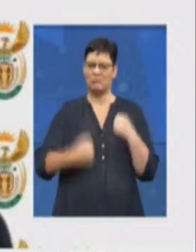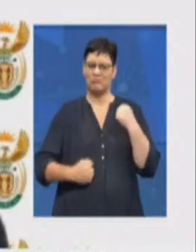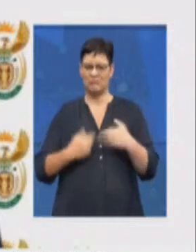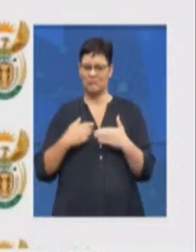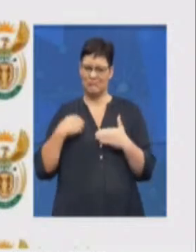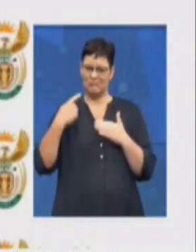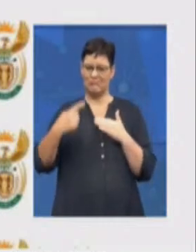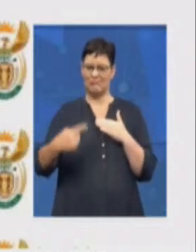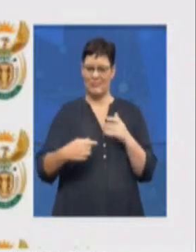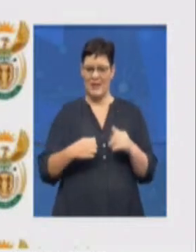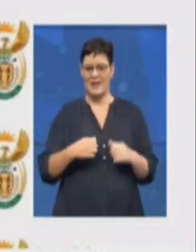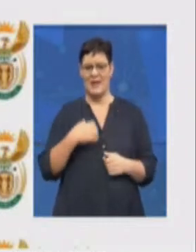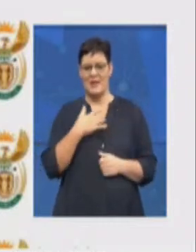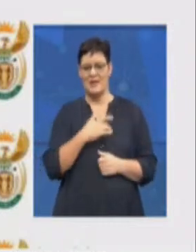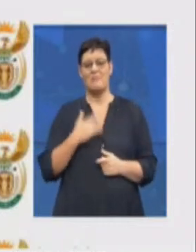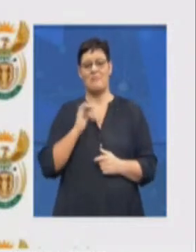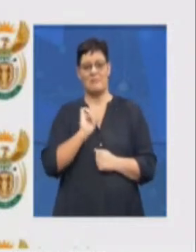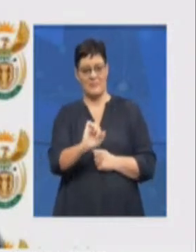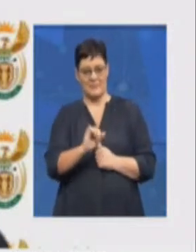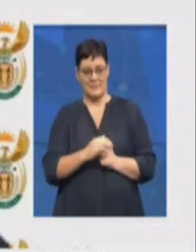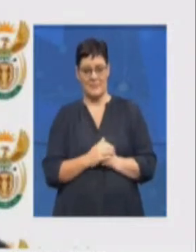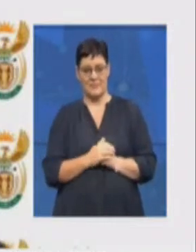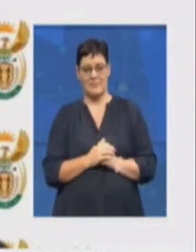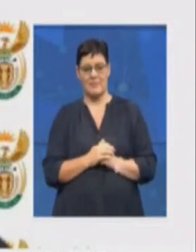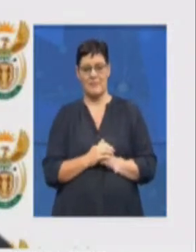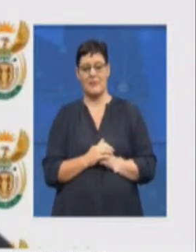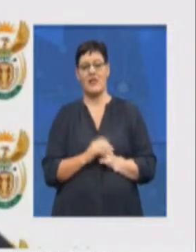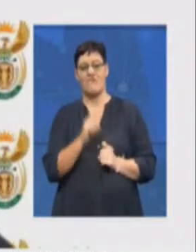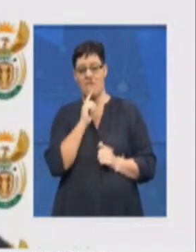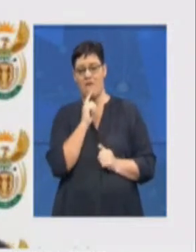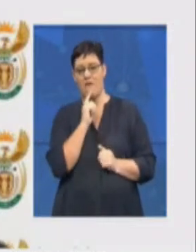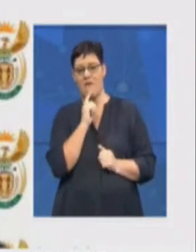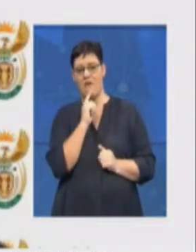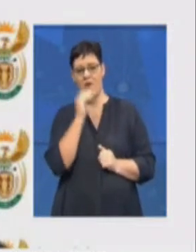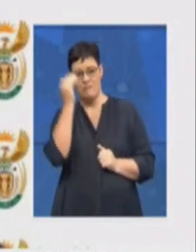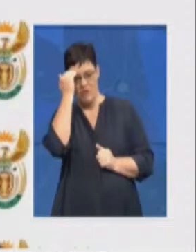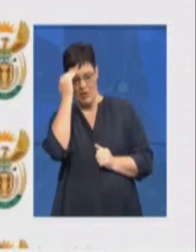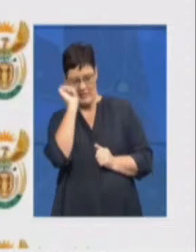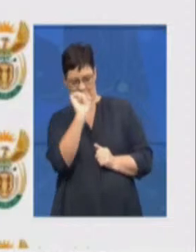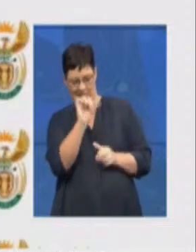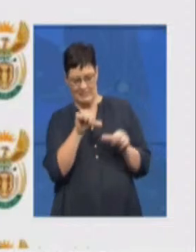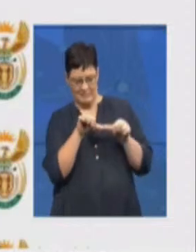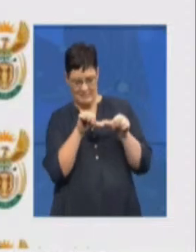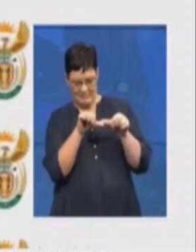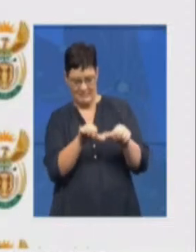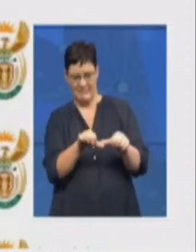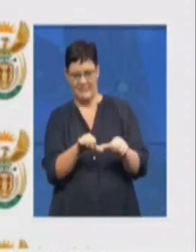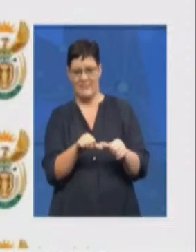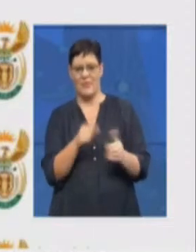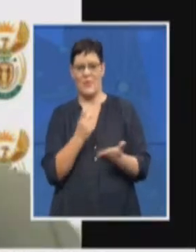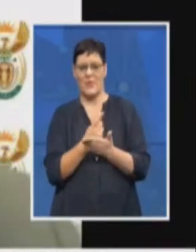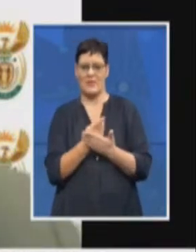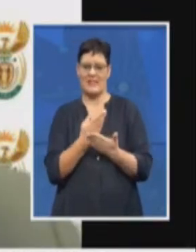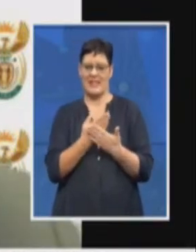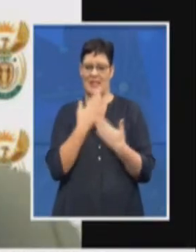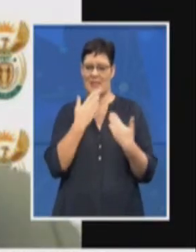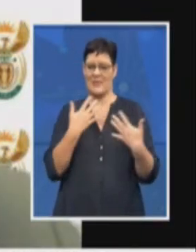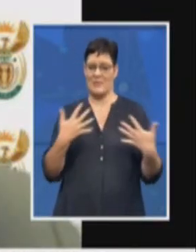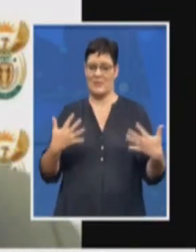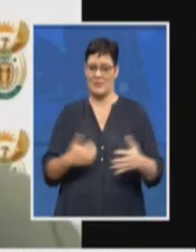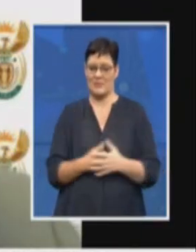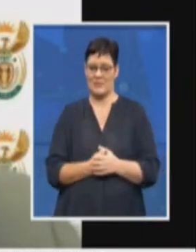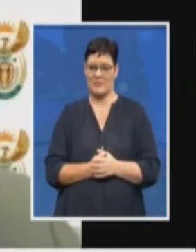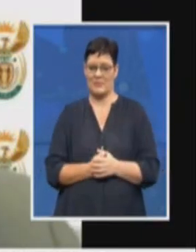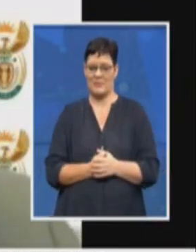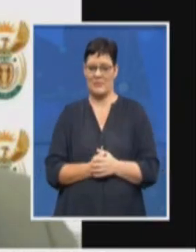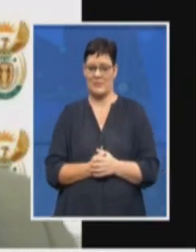always tap on your knowledge and experience. Thank you very much. Back to you, Foster. Thanks, Minister, and thanks to